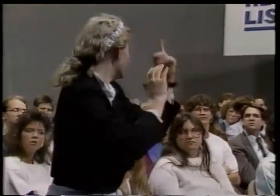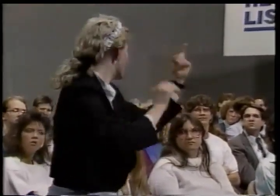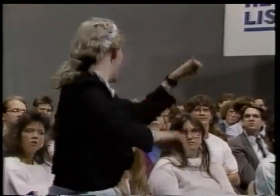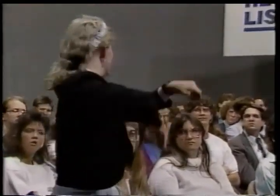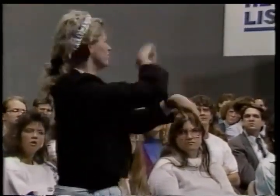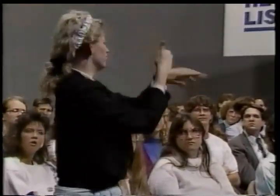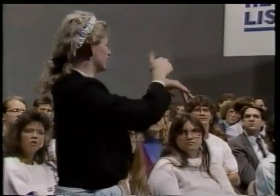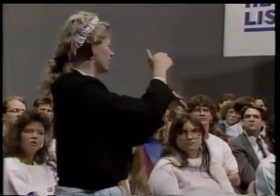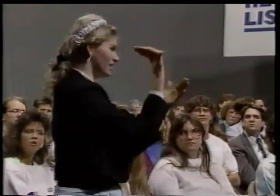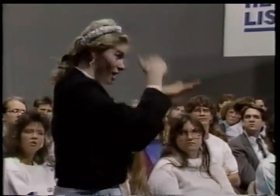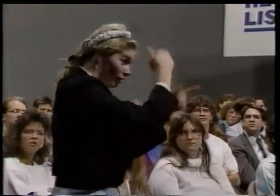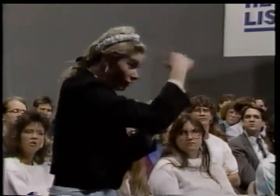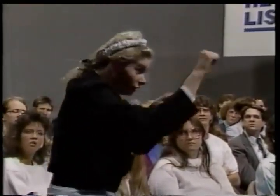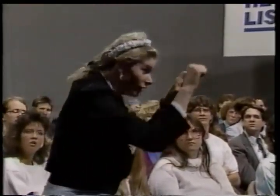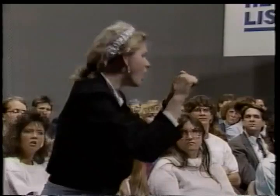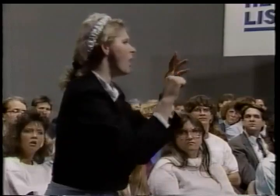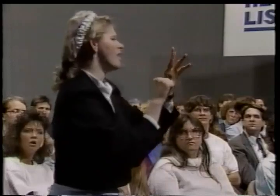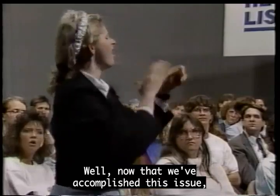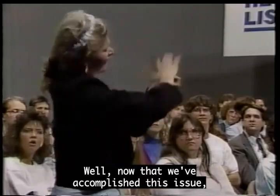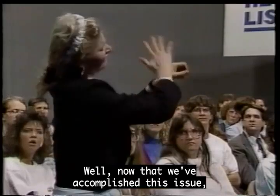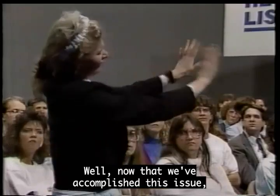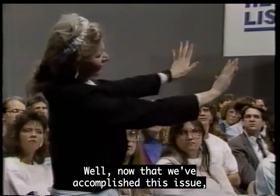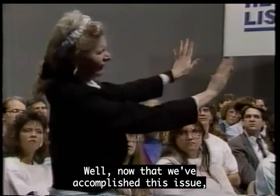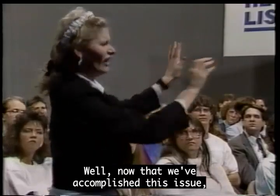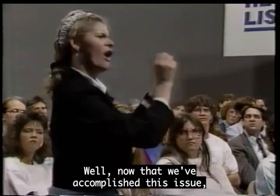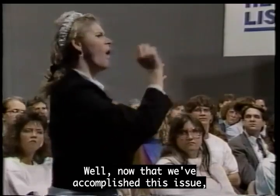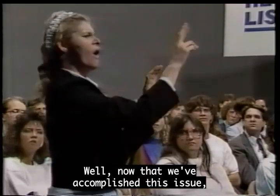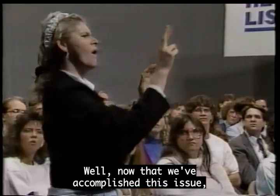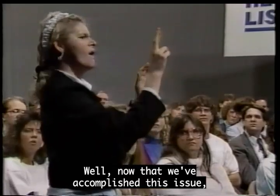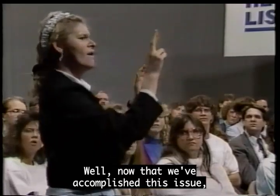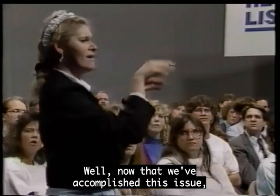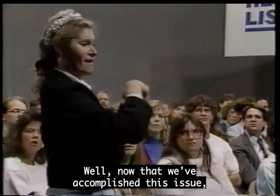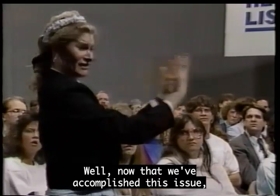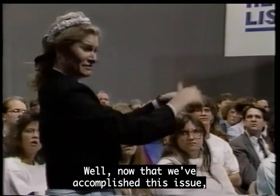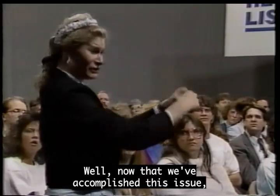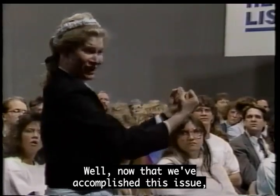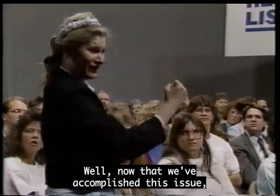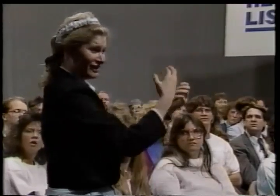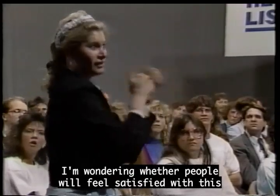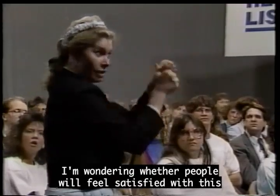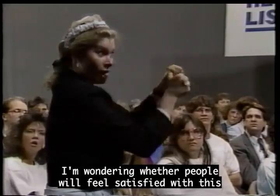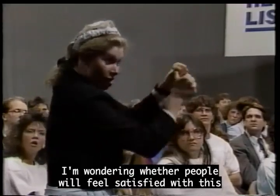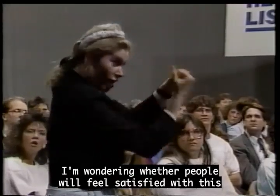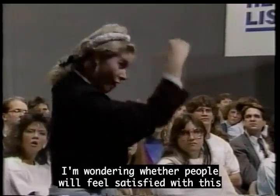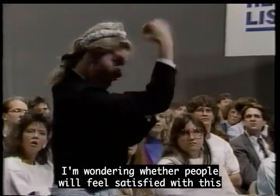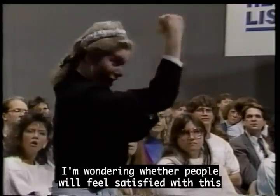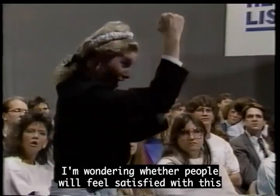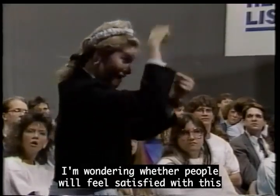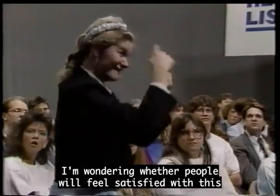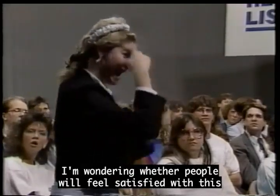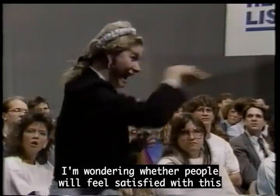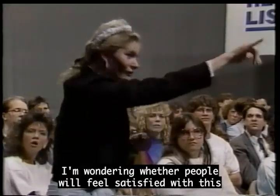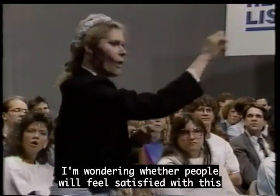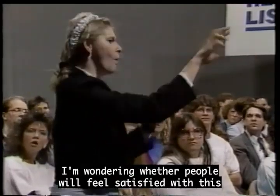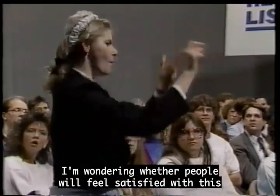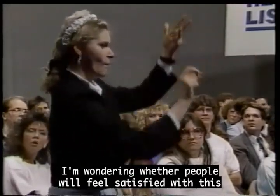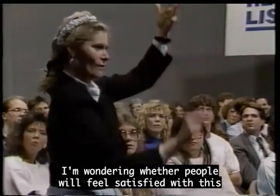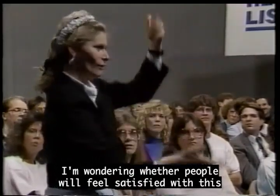Well, now that we've accomplished this issue, I'm wondering whether people will feel satisfied with this, or will they want to